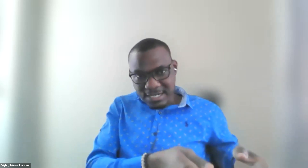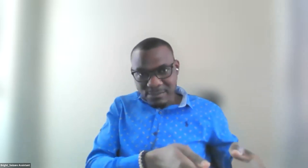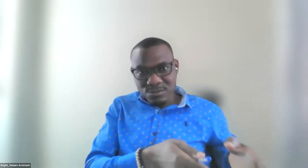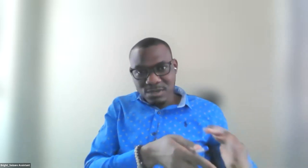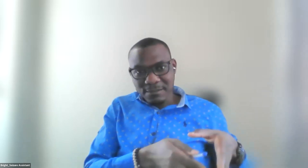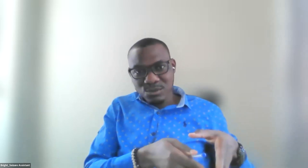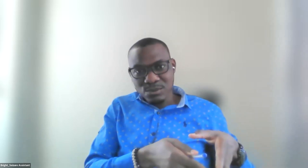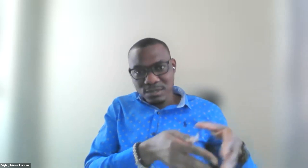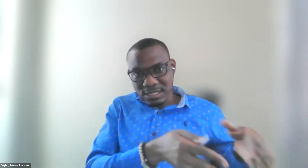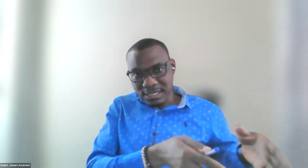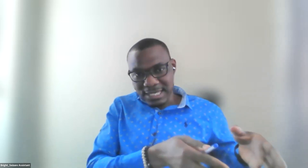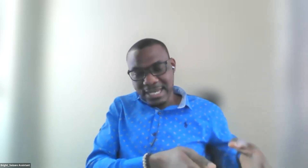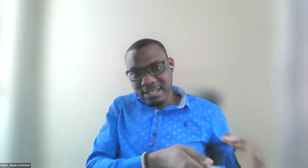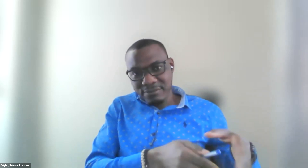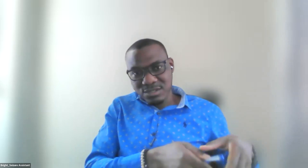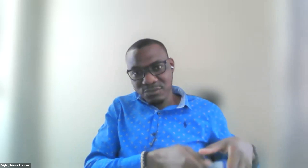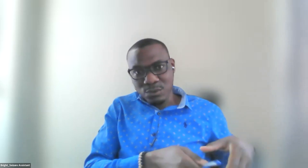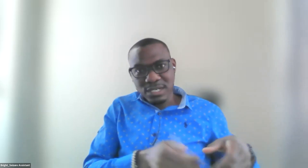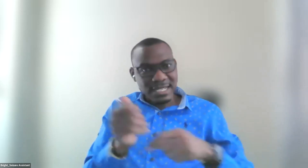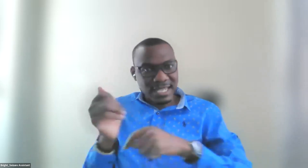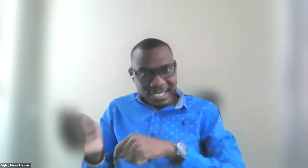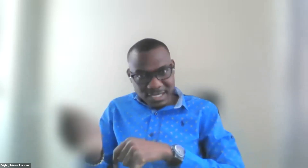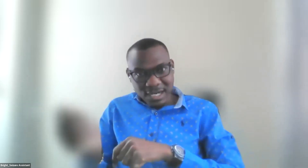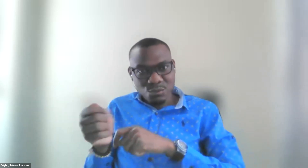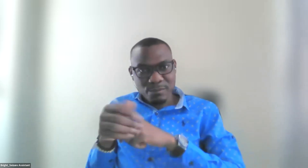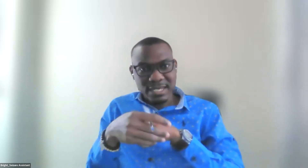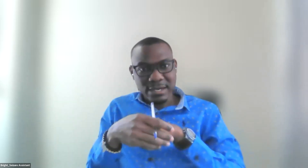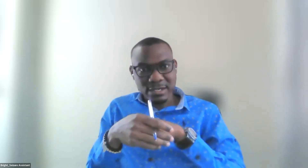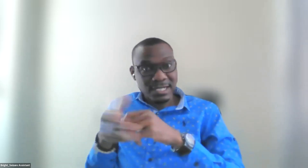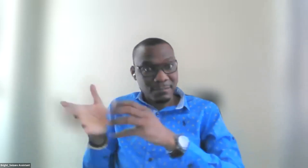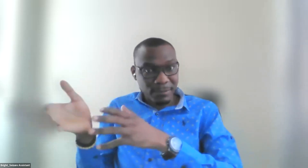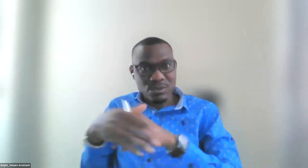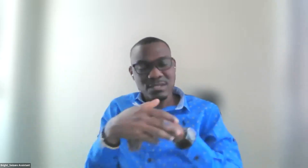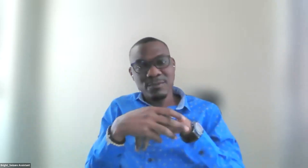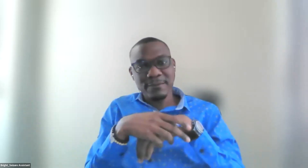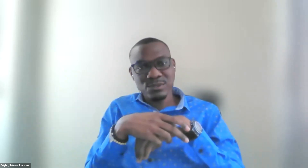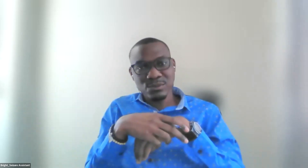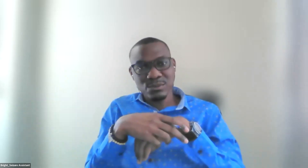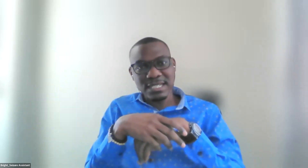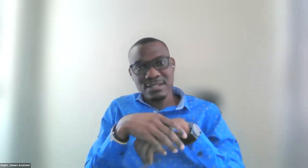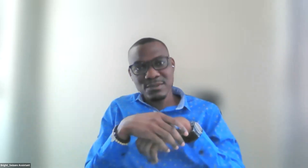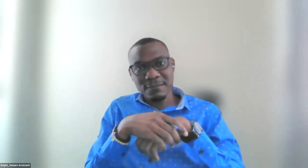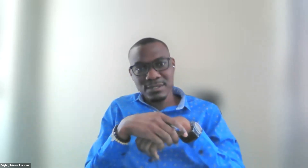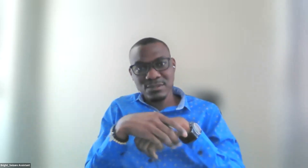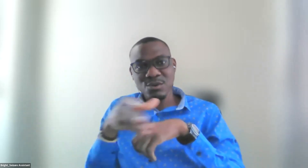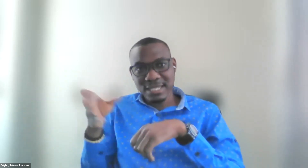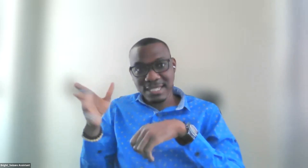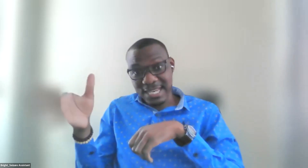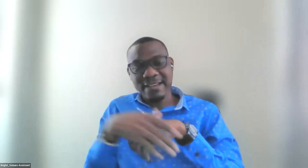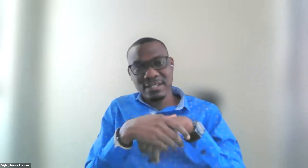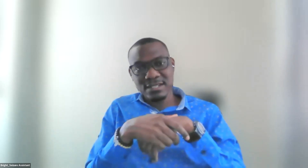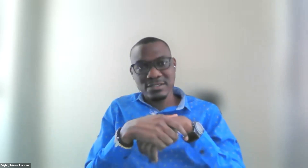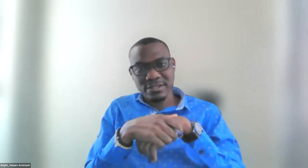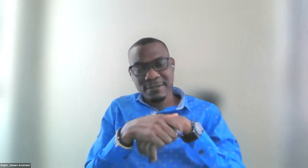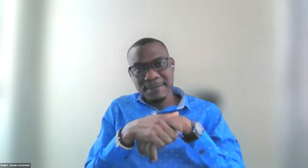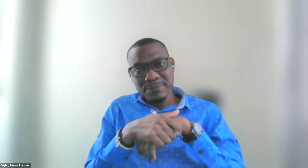an SMS will come to a caregiver's phone, and that sound will be heard, and people will still be able to attend to that person knowing that